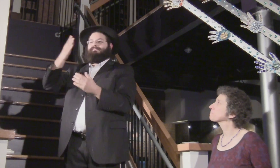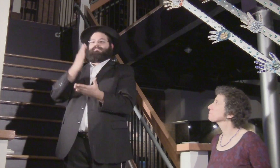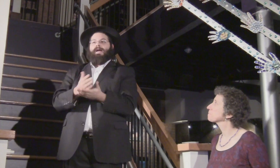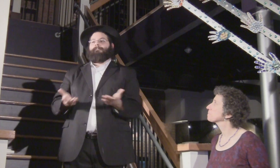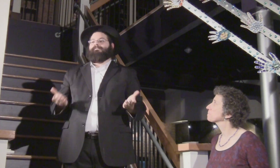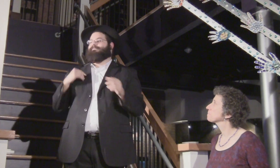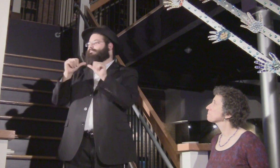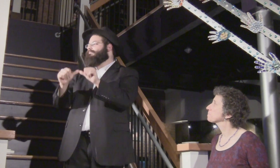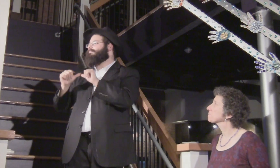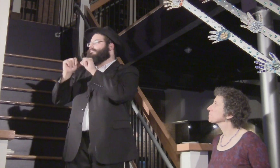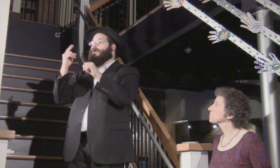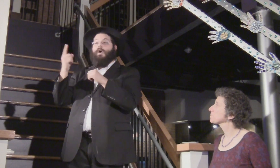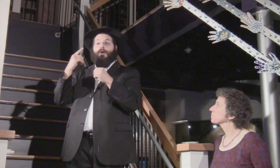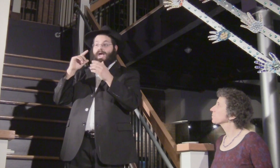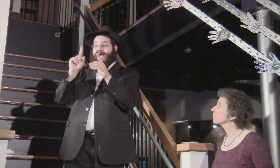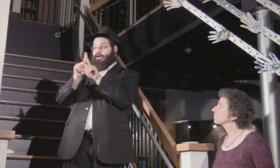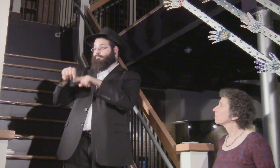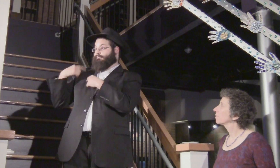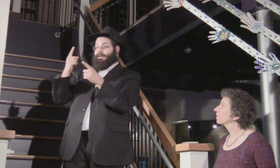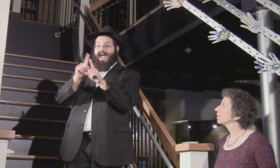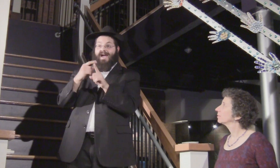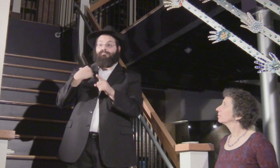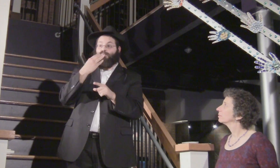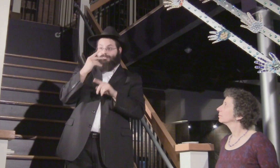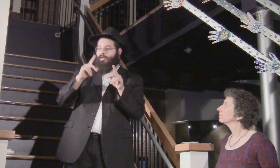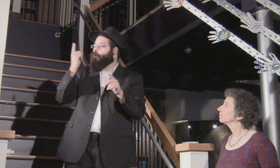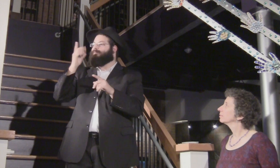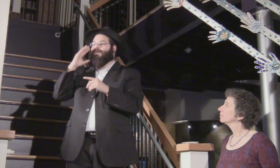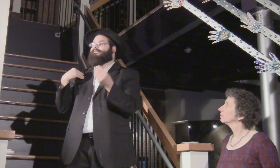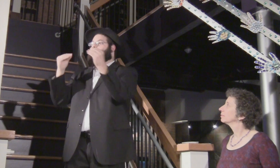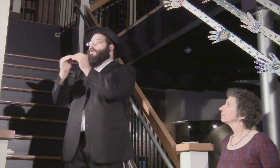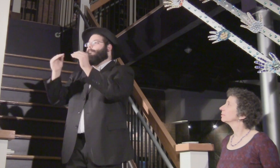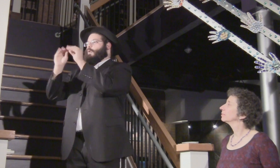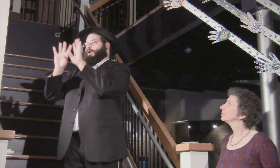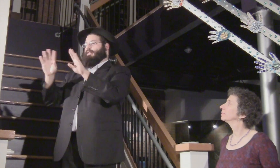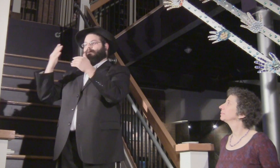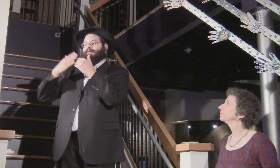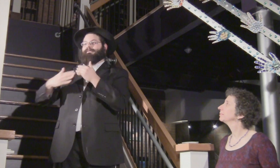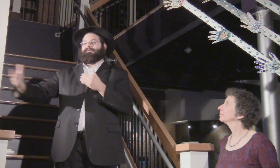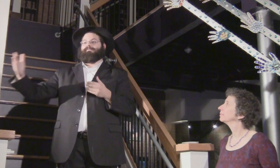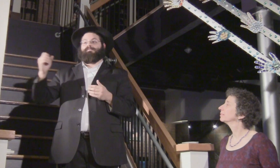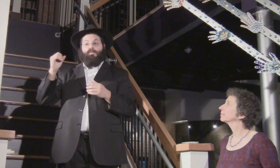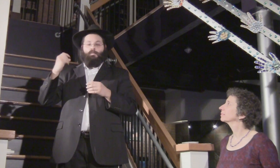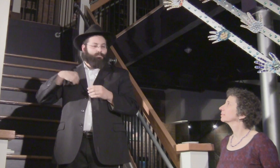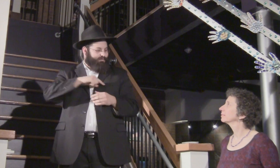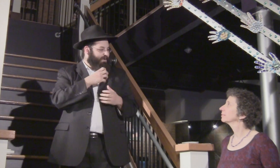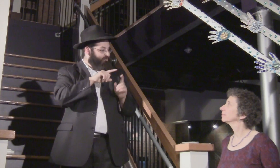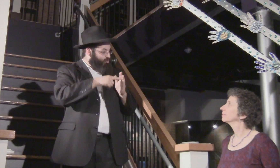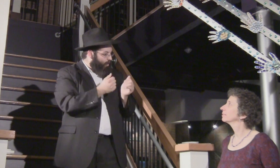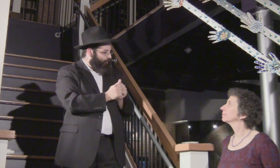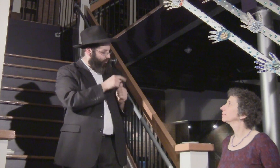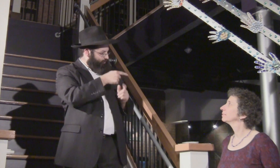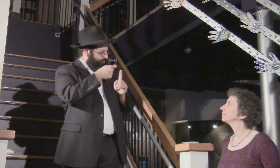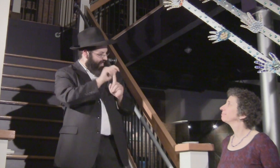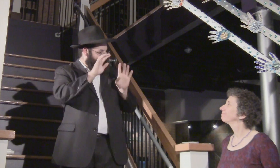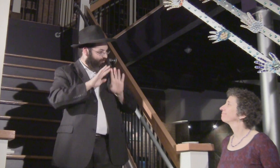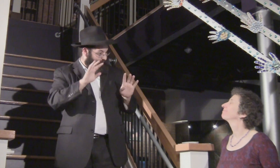8 again next year, and then the year after that. So as, Jewish people, we are always having more and more and more, okay? So